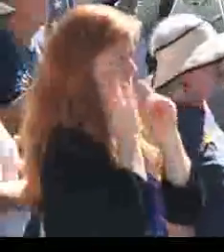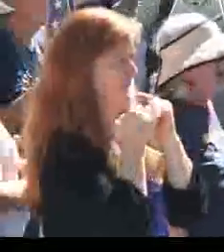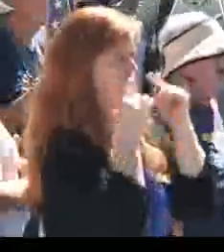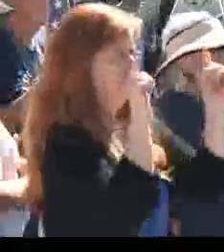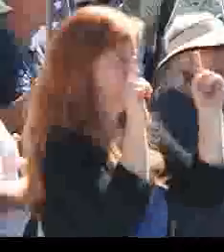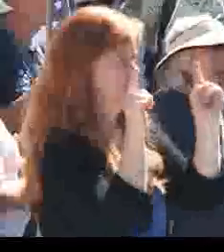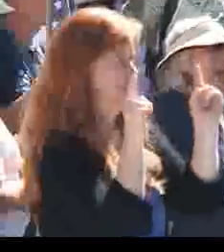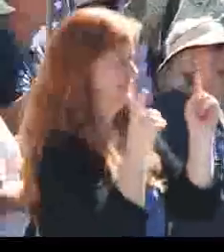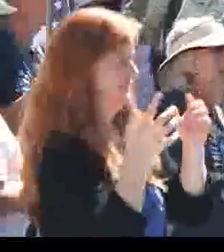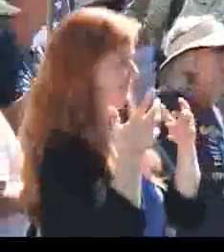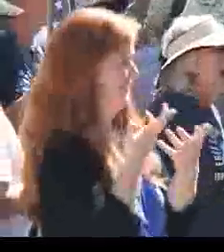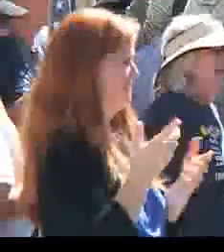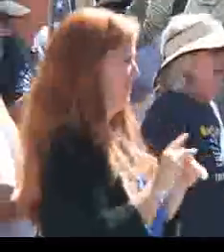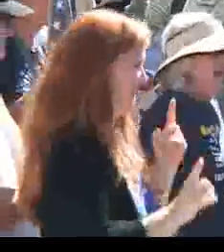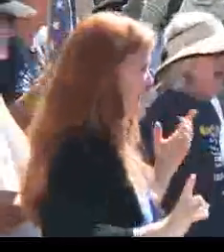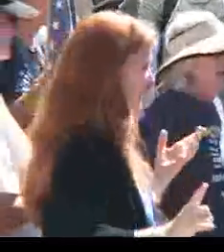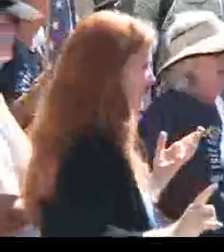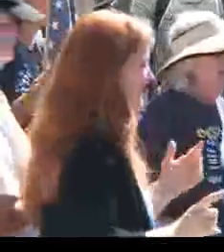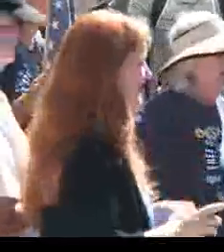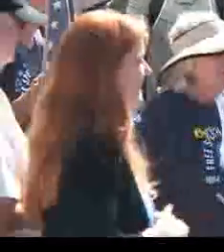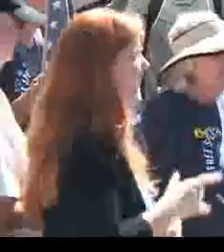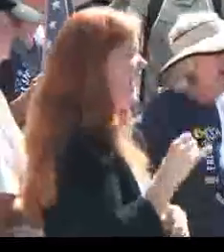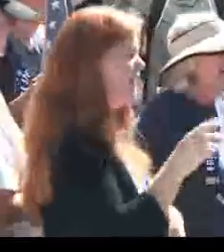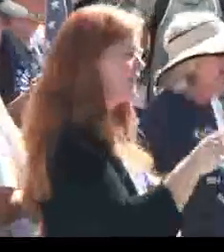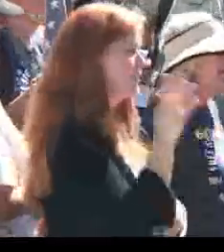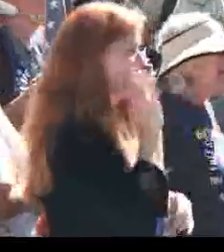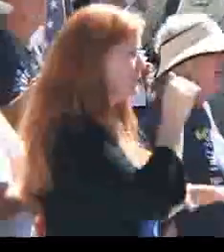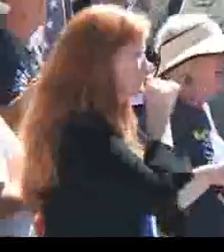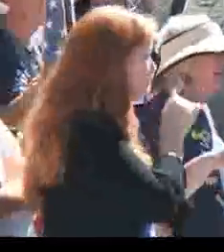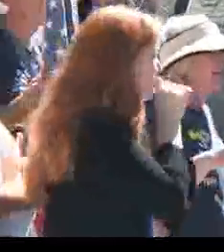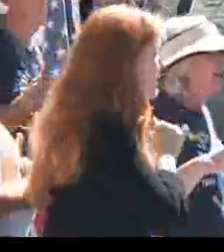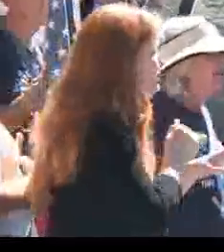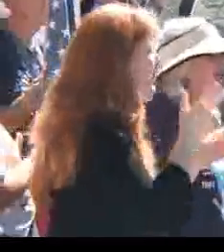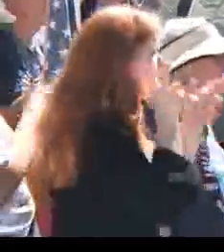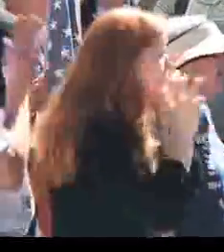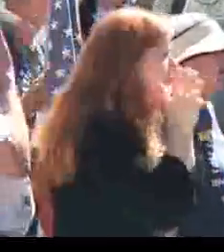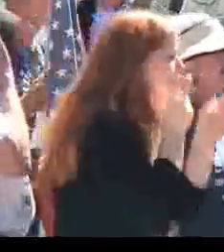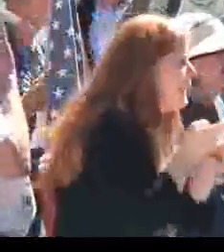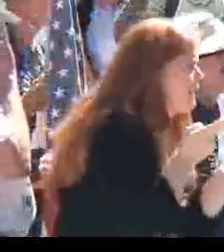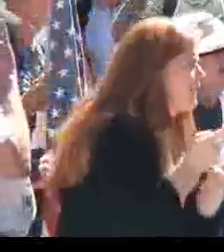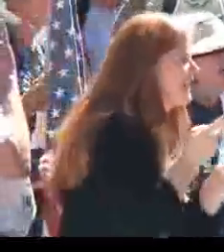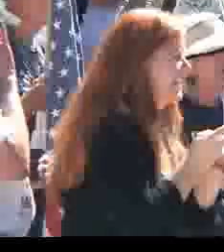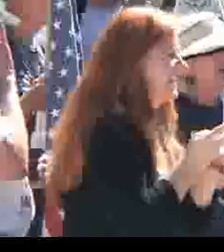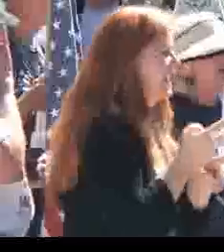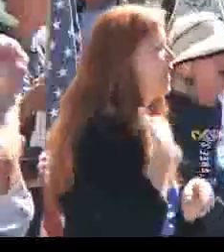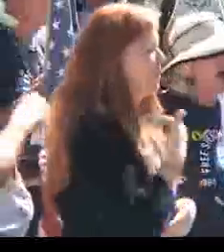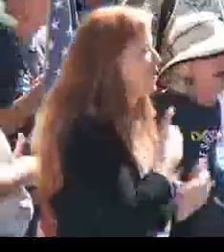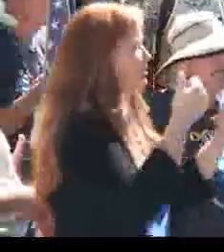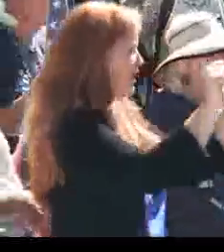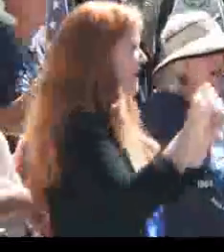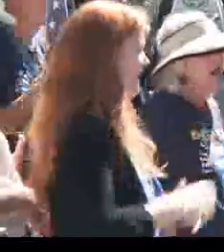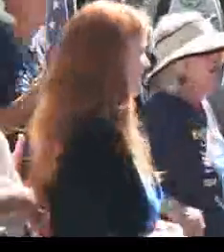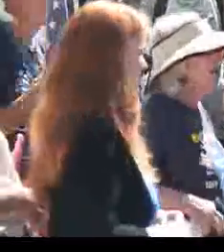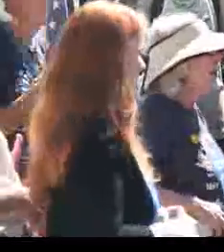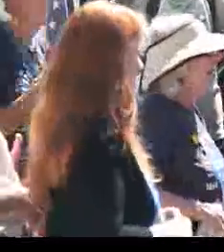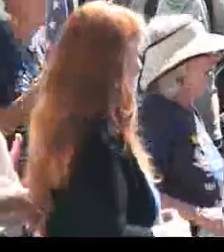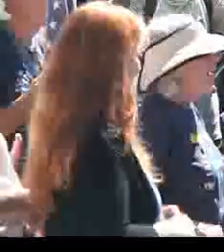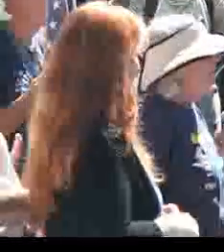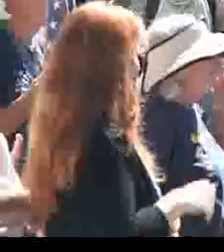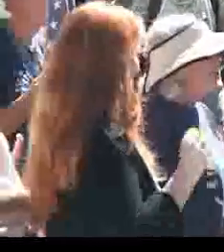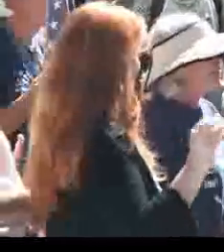cooperate, but if you will be patient and listen carefully, We're going to give it a try.